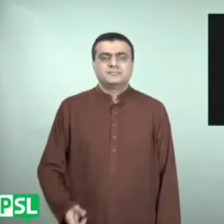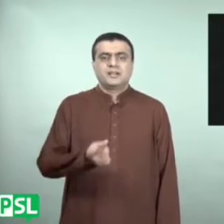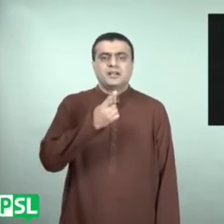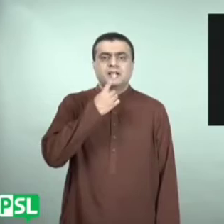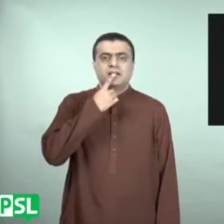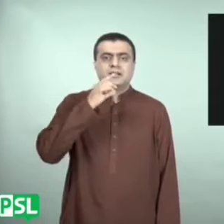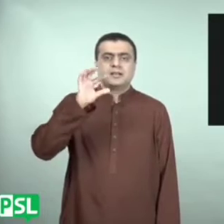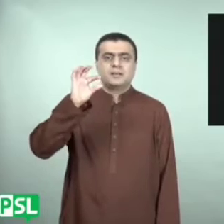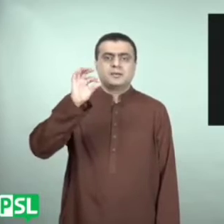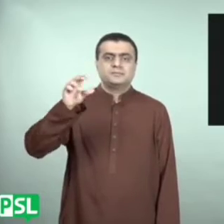namakdani,